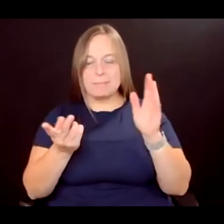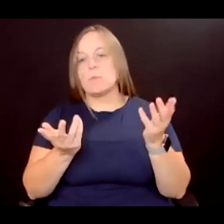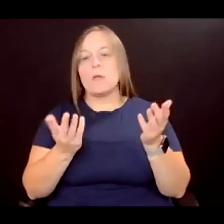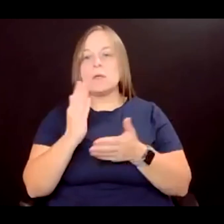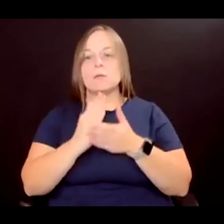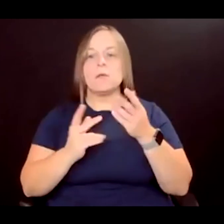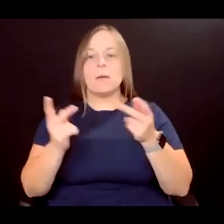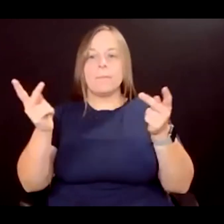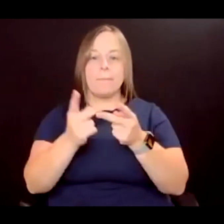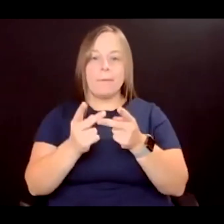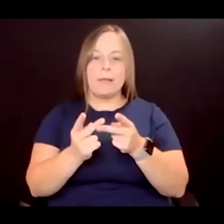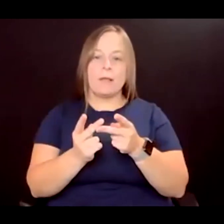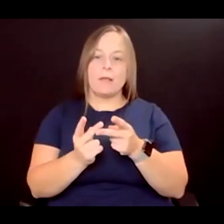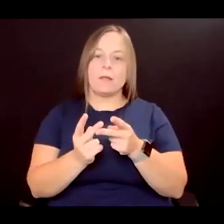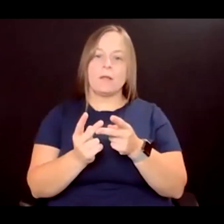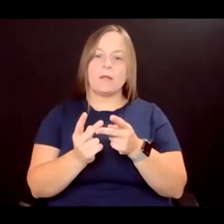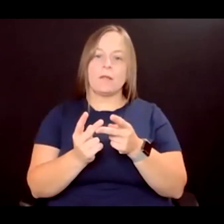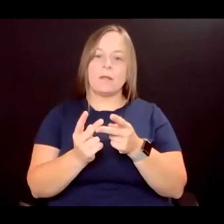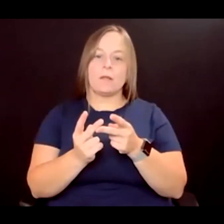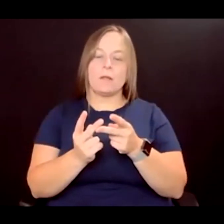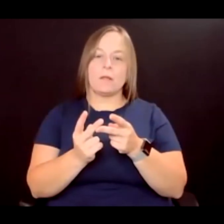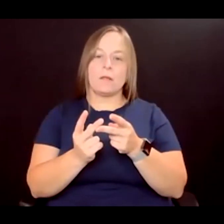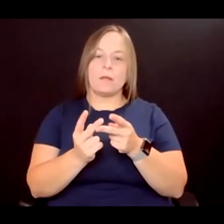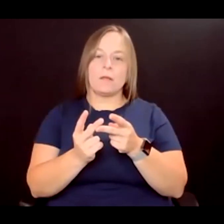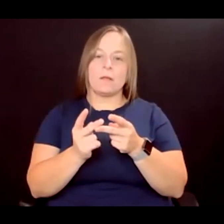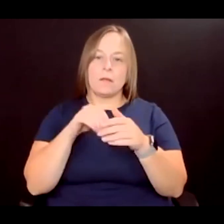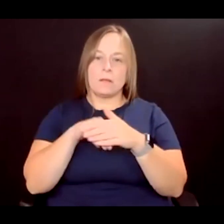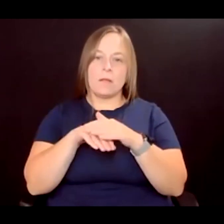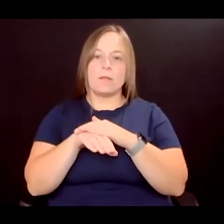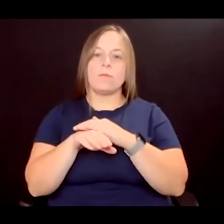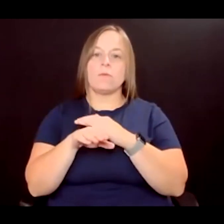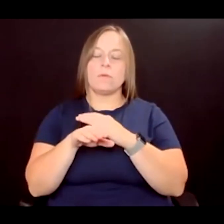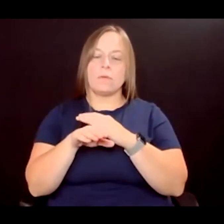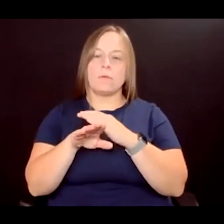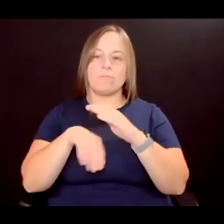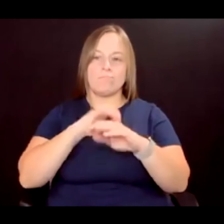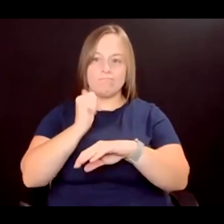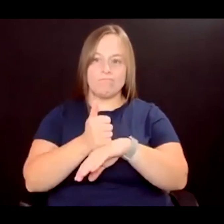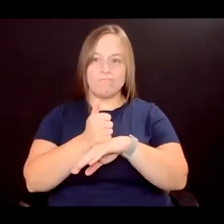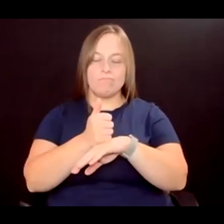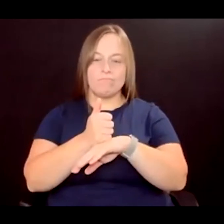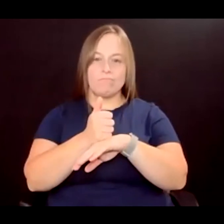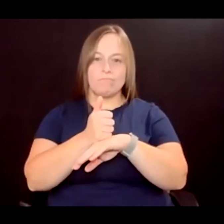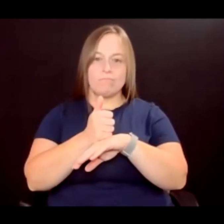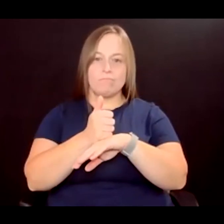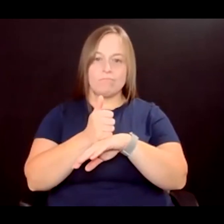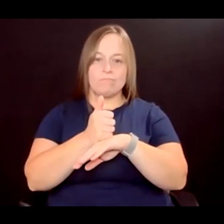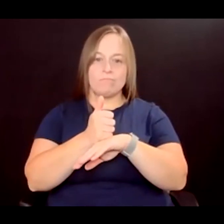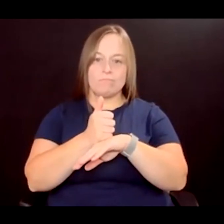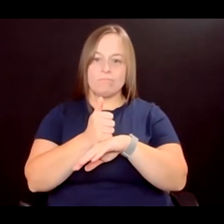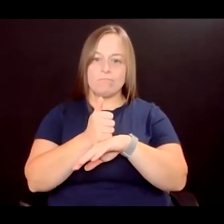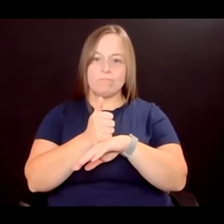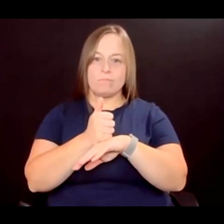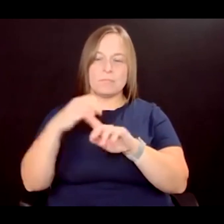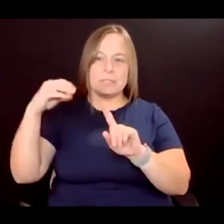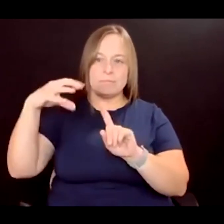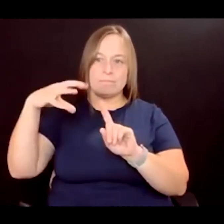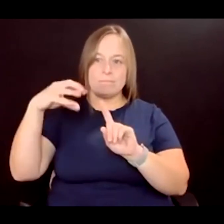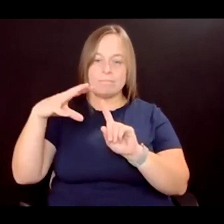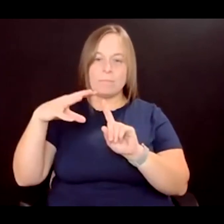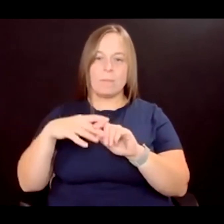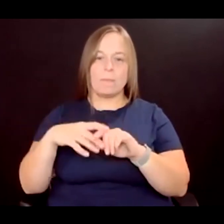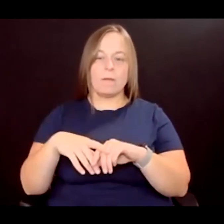Transform. And the last time we spoke, I was still putting that together. So today I'm really excited to talk to you